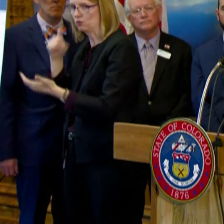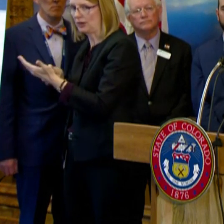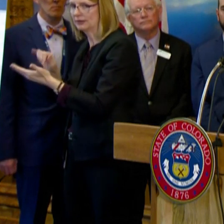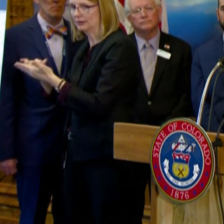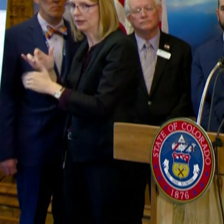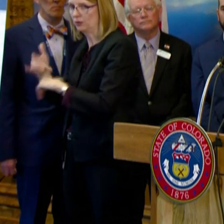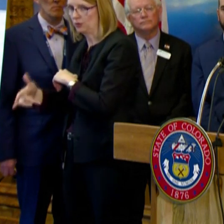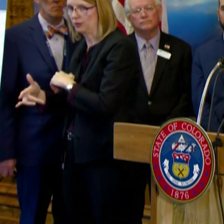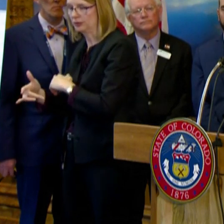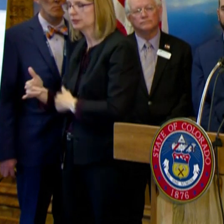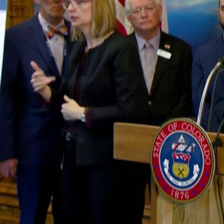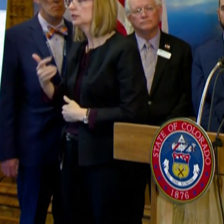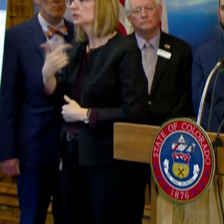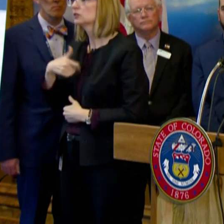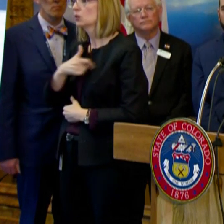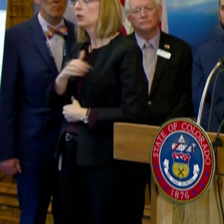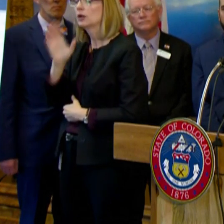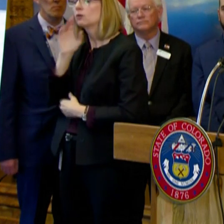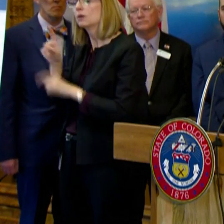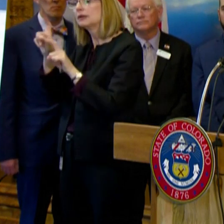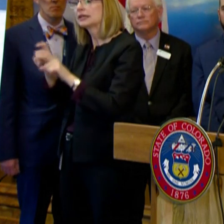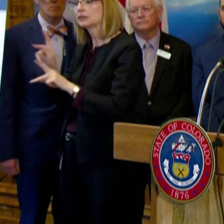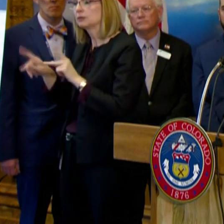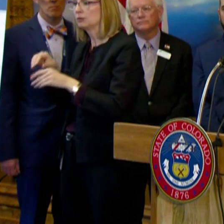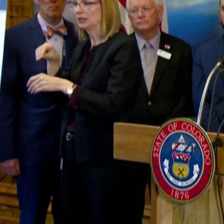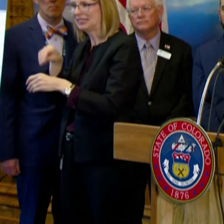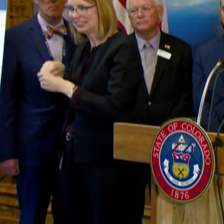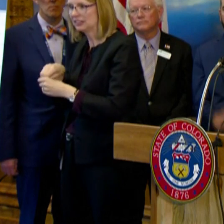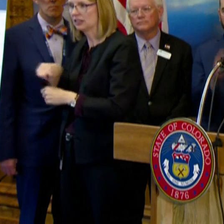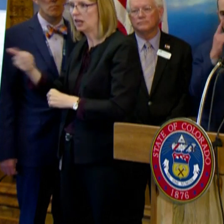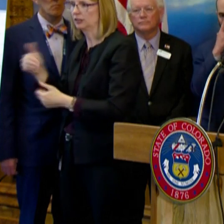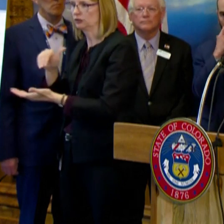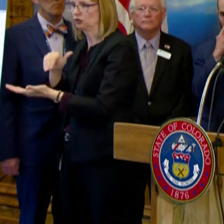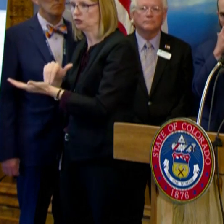from patients coming to facilities across the state.